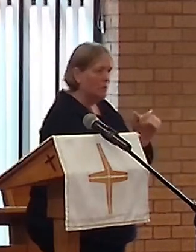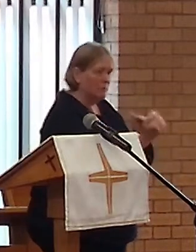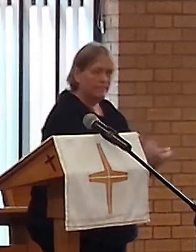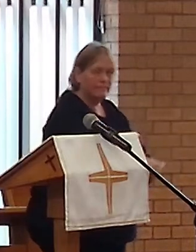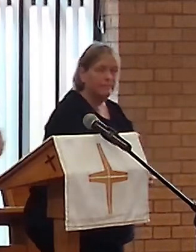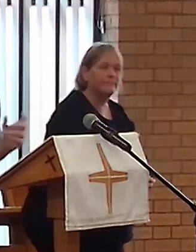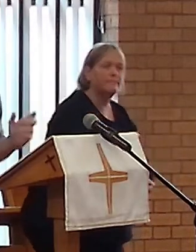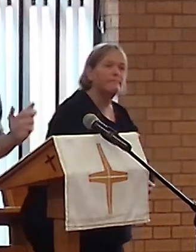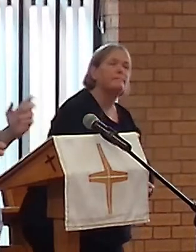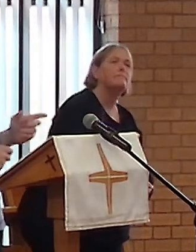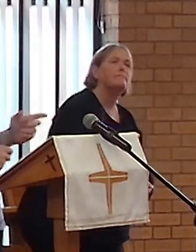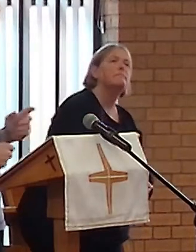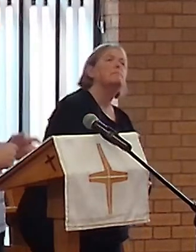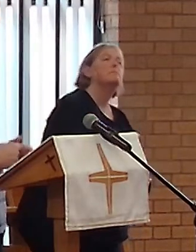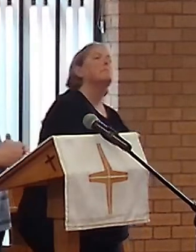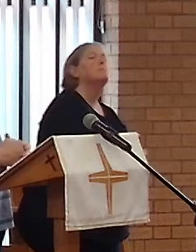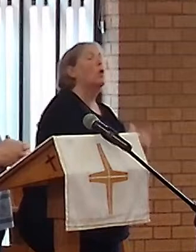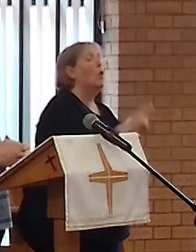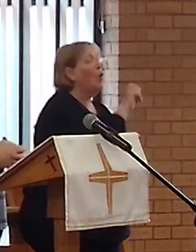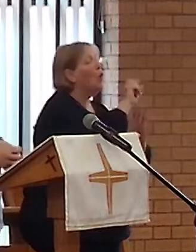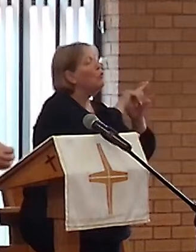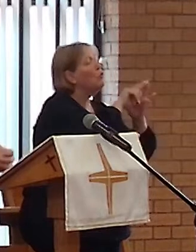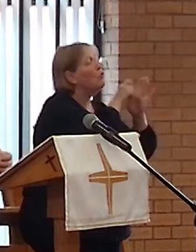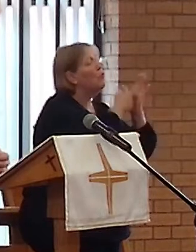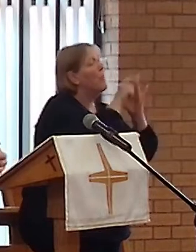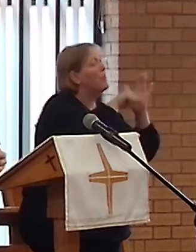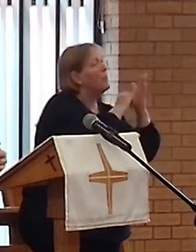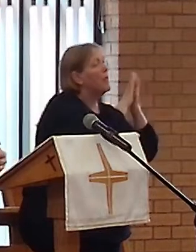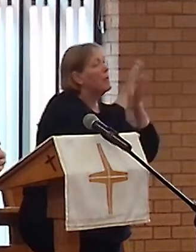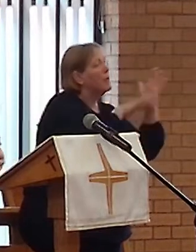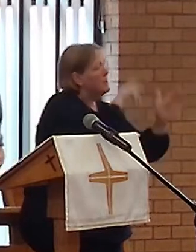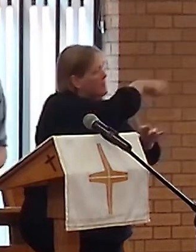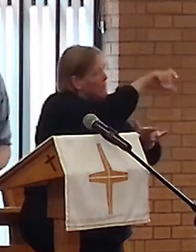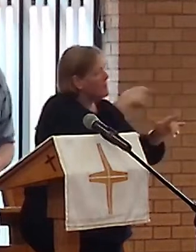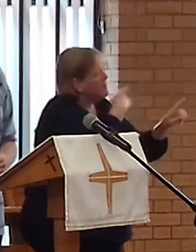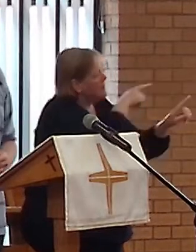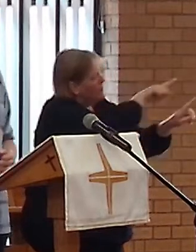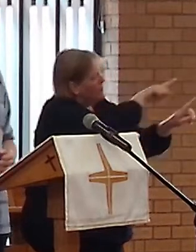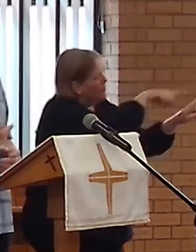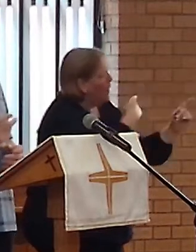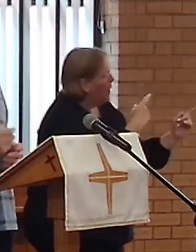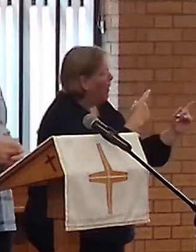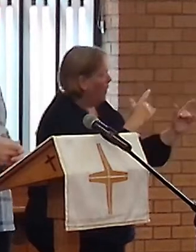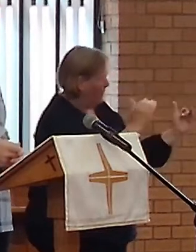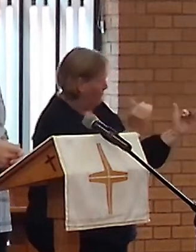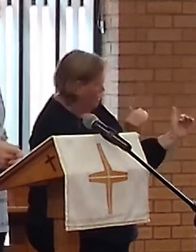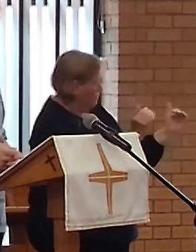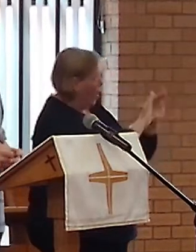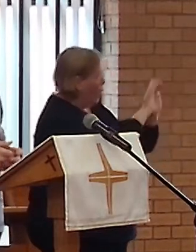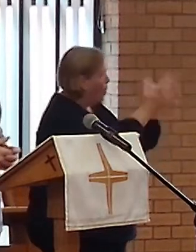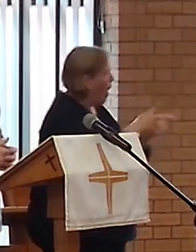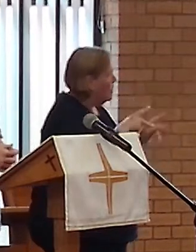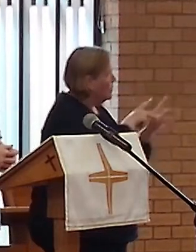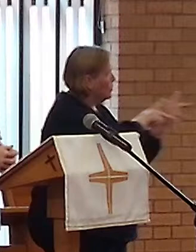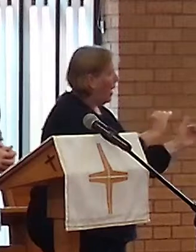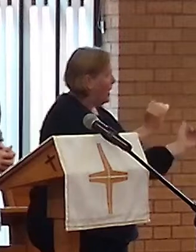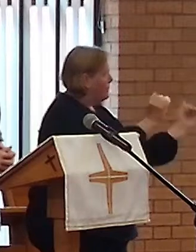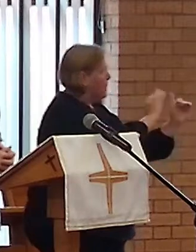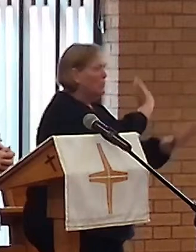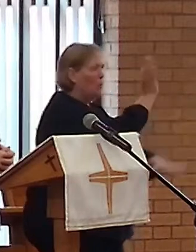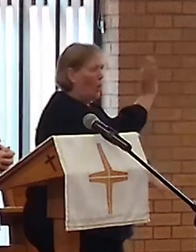He says to the Corinthians, do not conform to the pattern of this world, but be transformed by the renewing of your